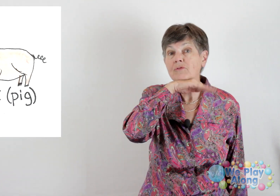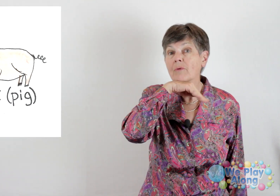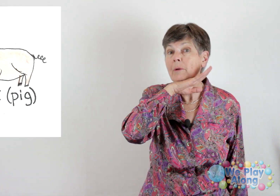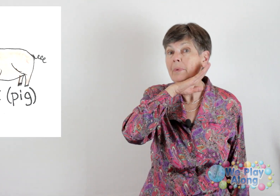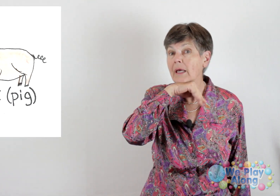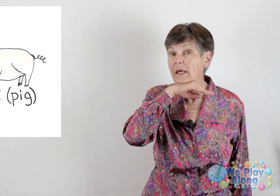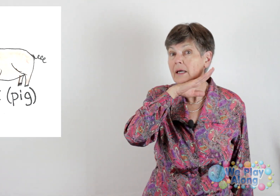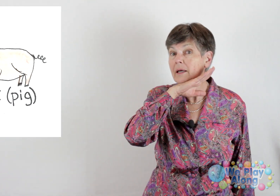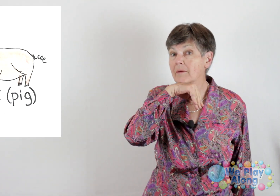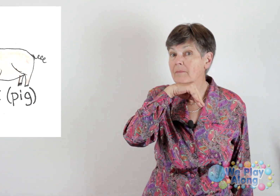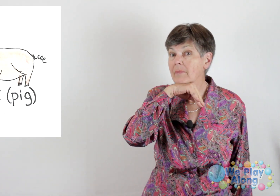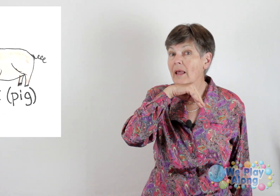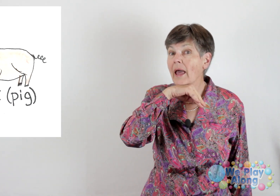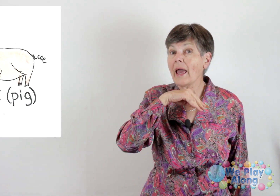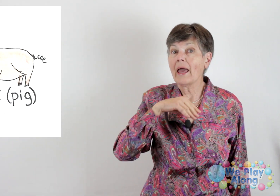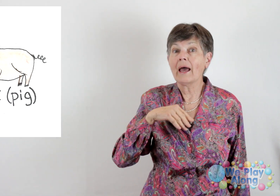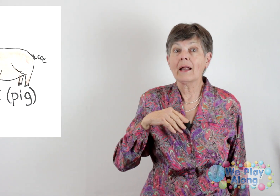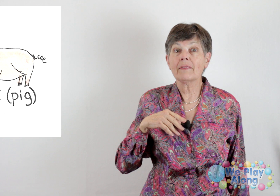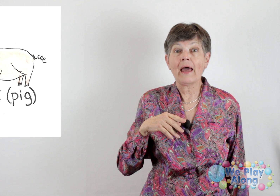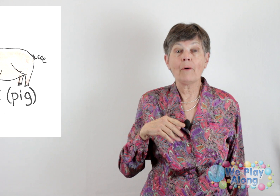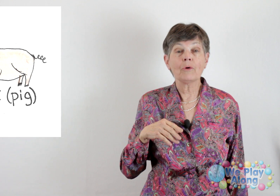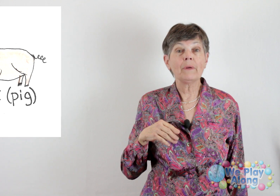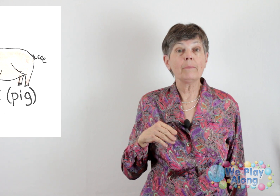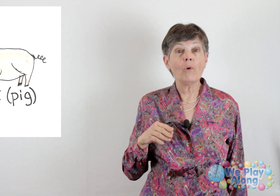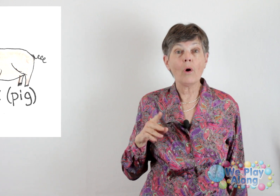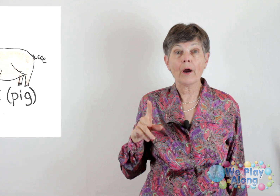from a pig, and that would be pork,